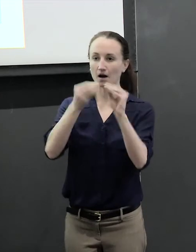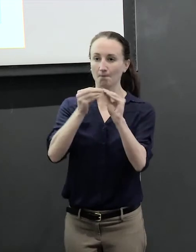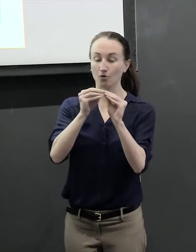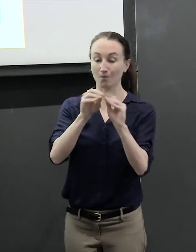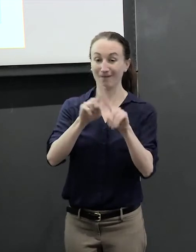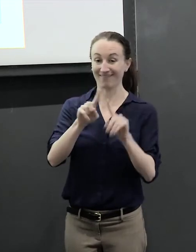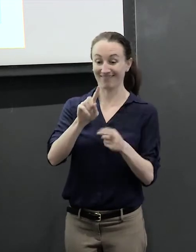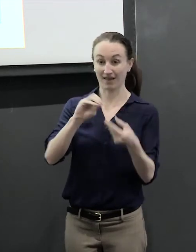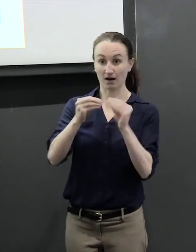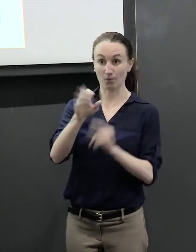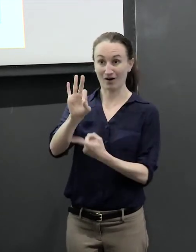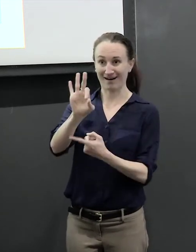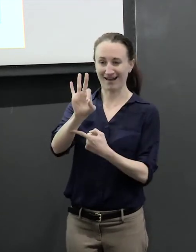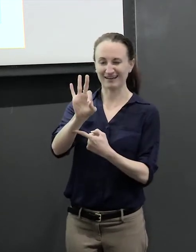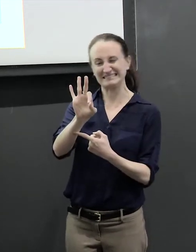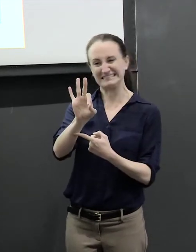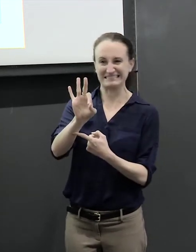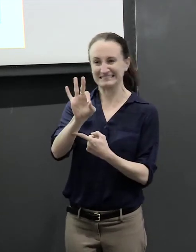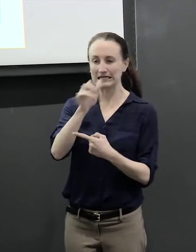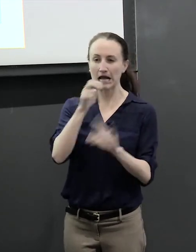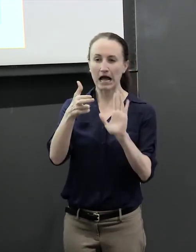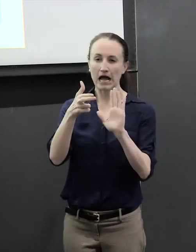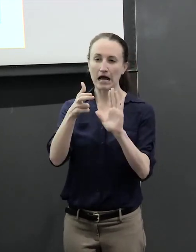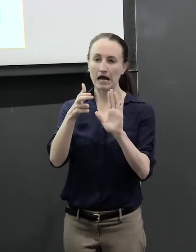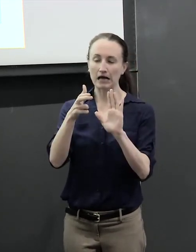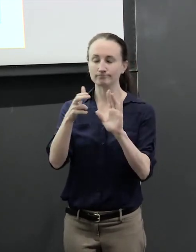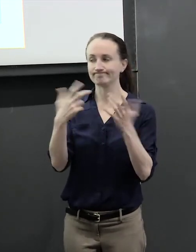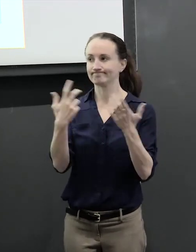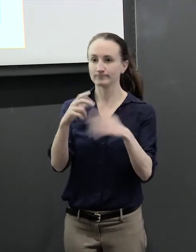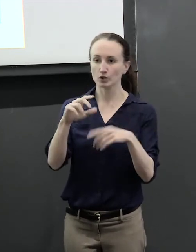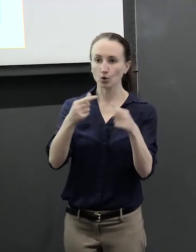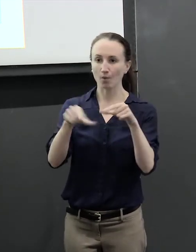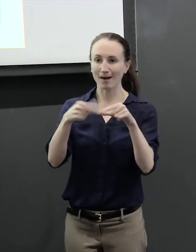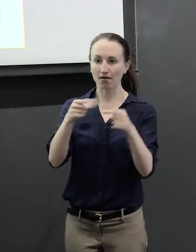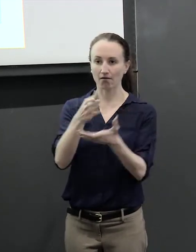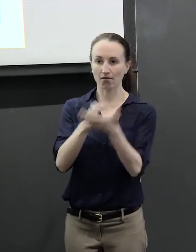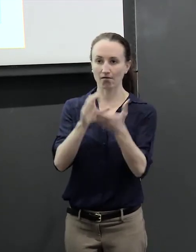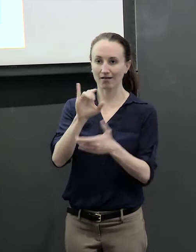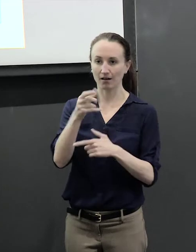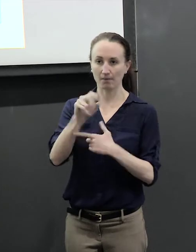element. So that's just the beginning.